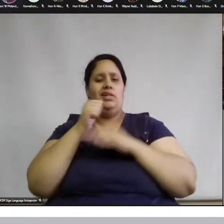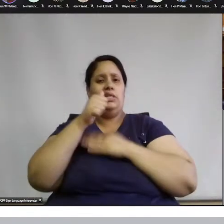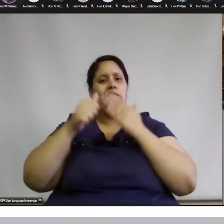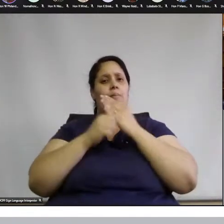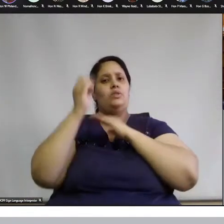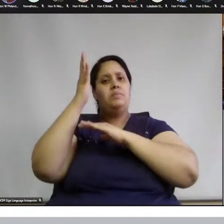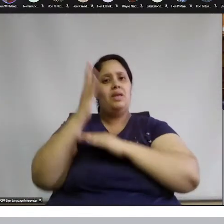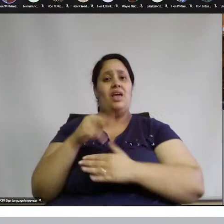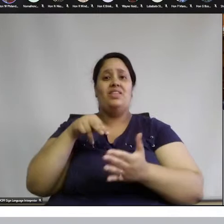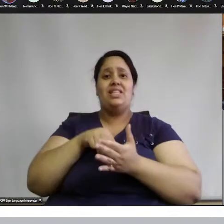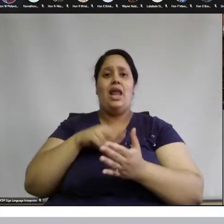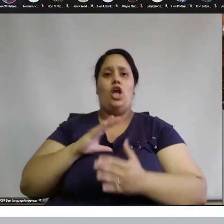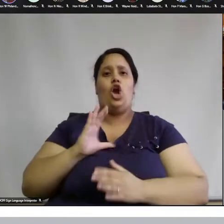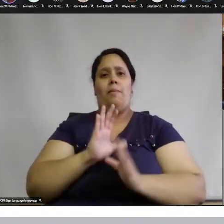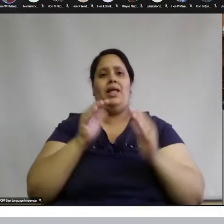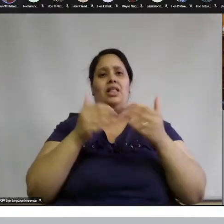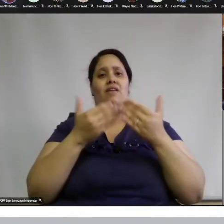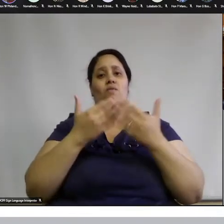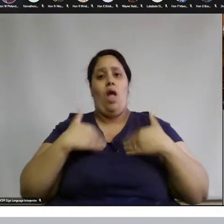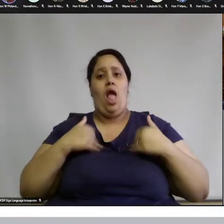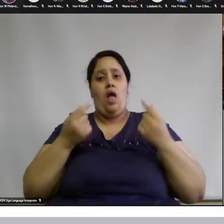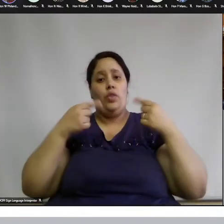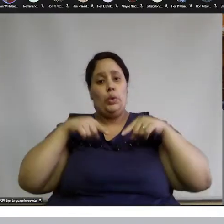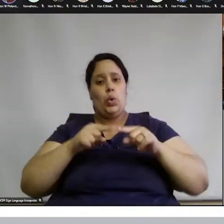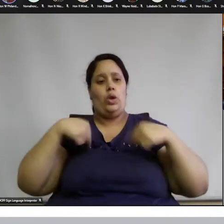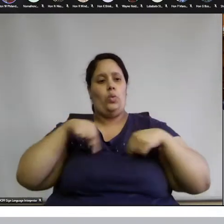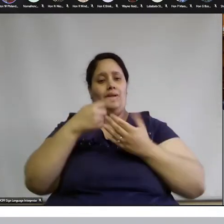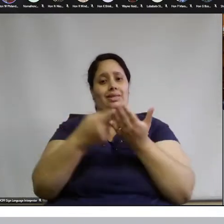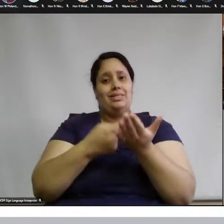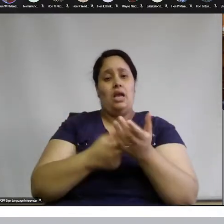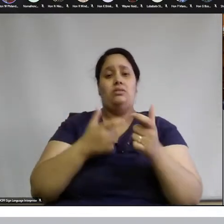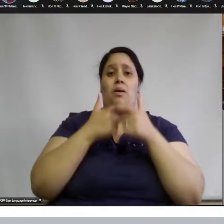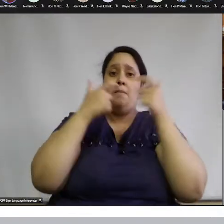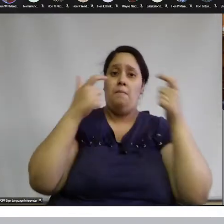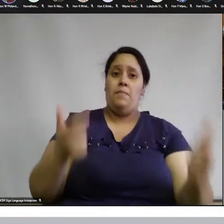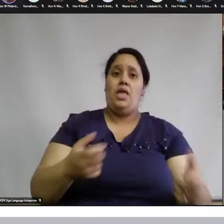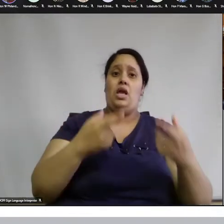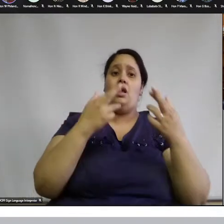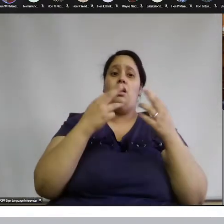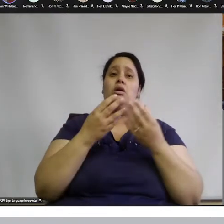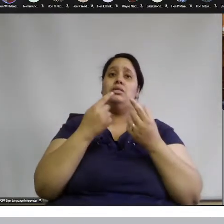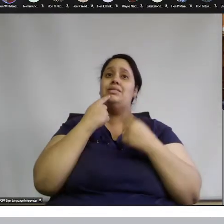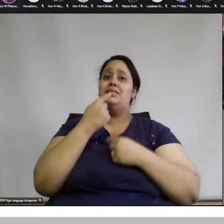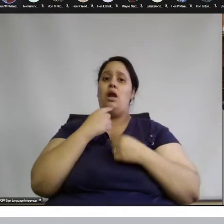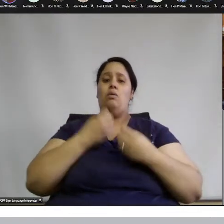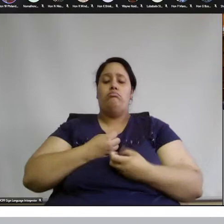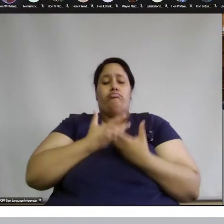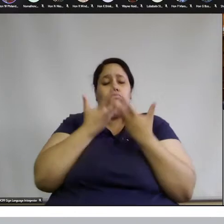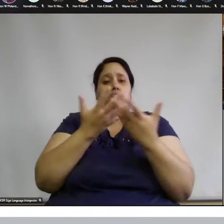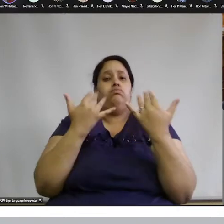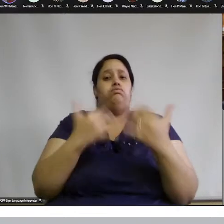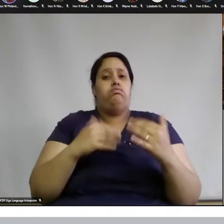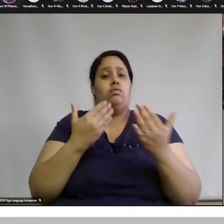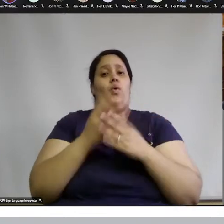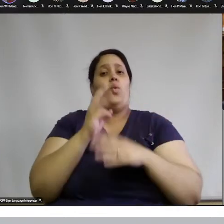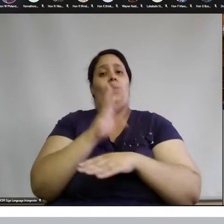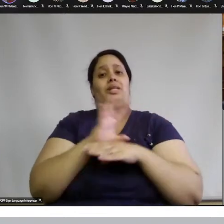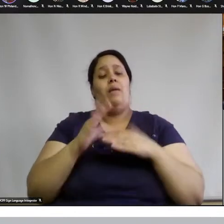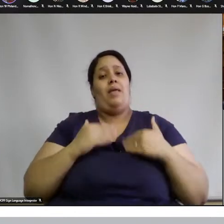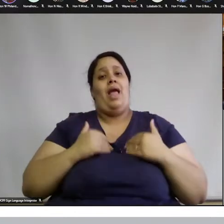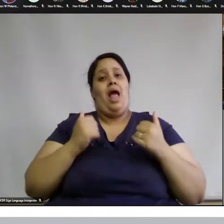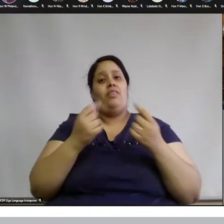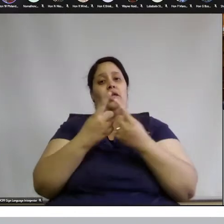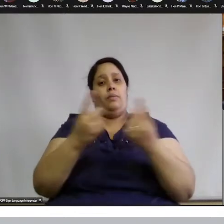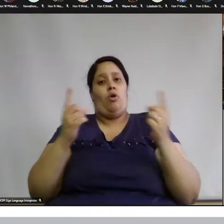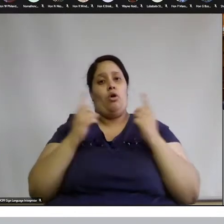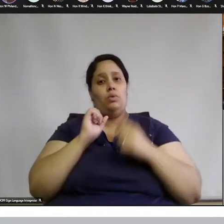the Standing Committee on Health during our deliberations unanimously resolved to express our gratitude to the Western Cape Health